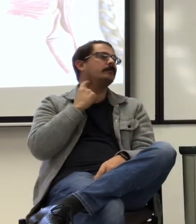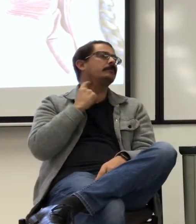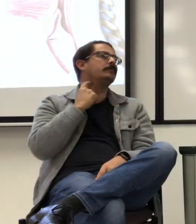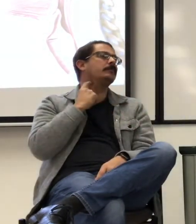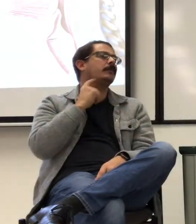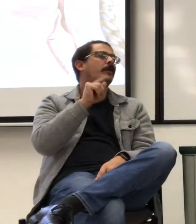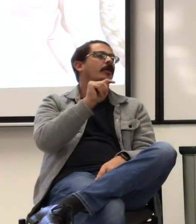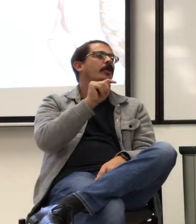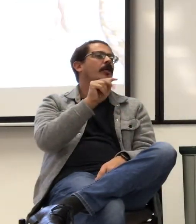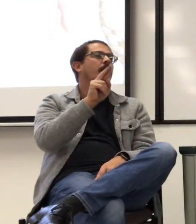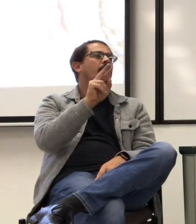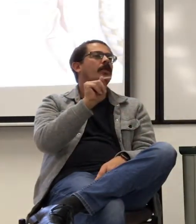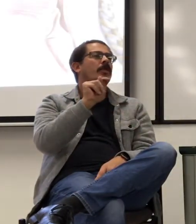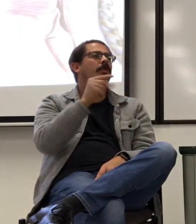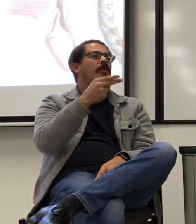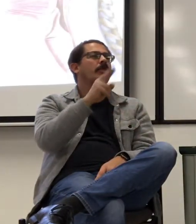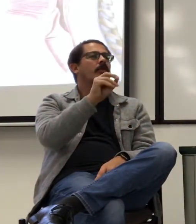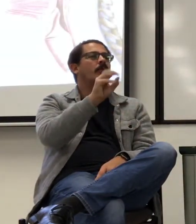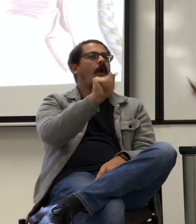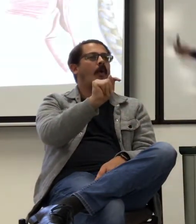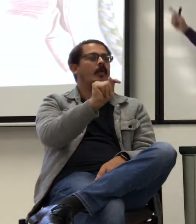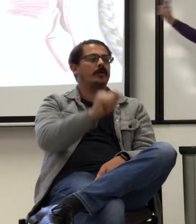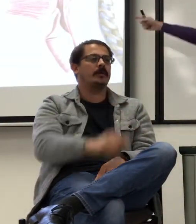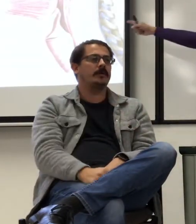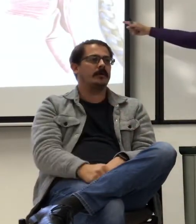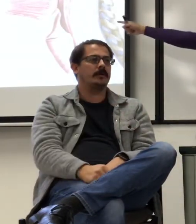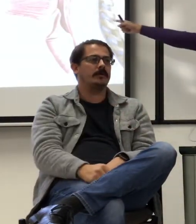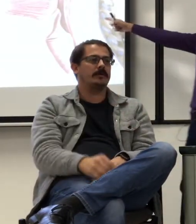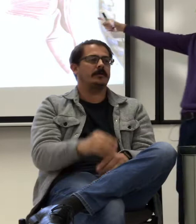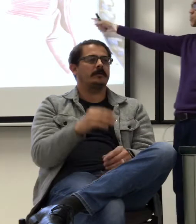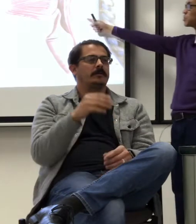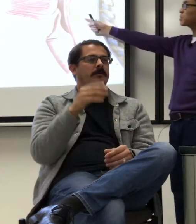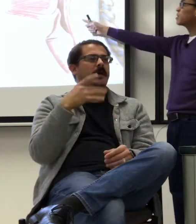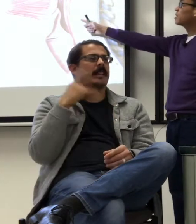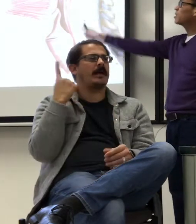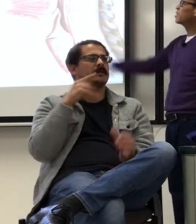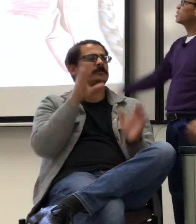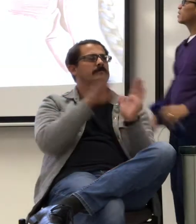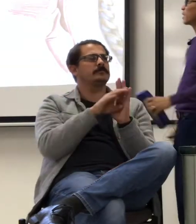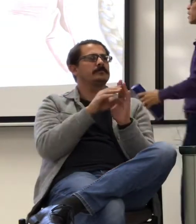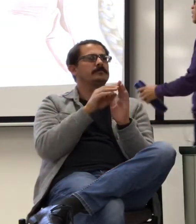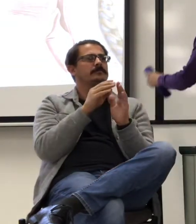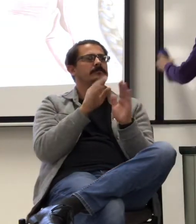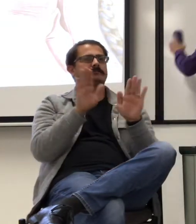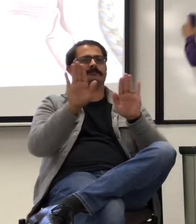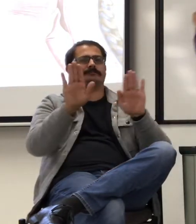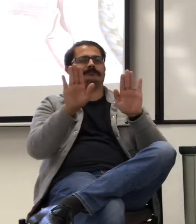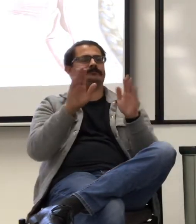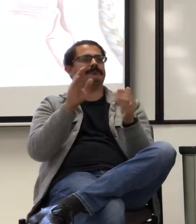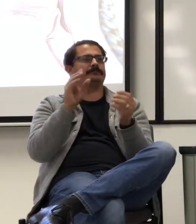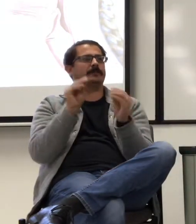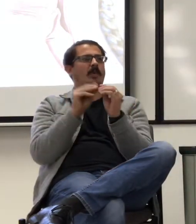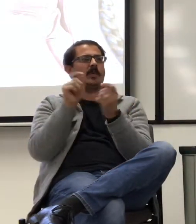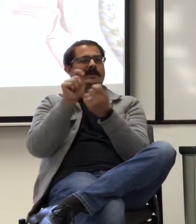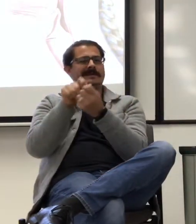I like this the illustration next to the more detailed illustration. which has some structures you got to